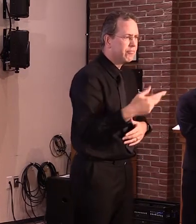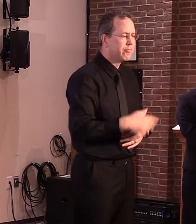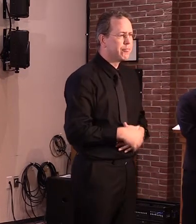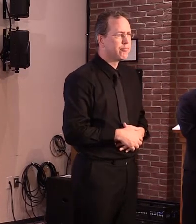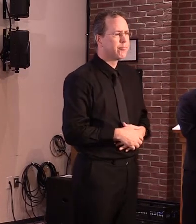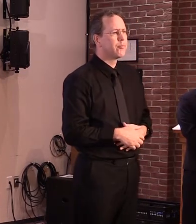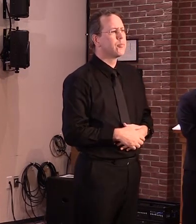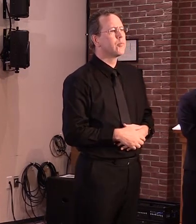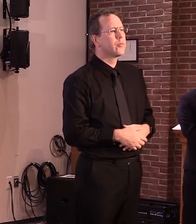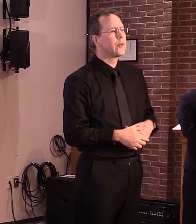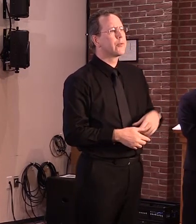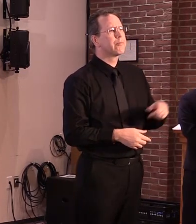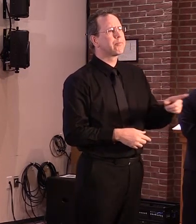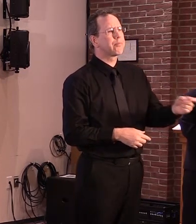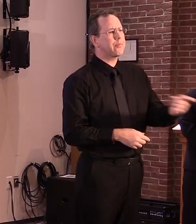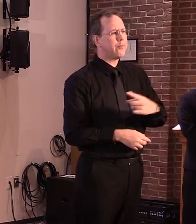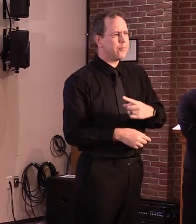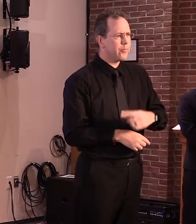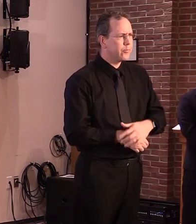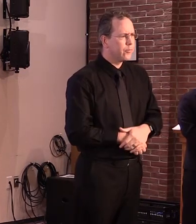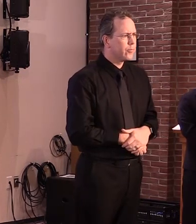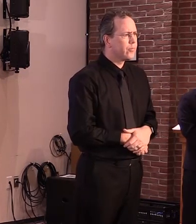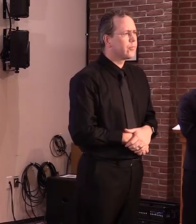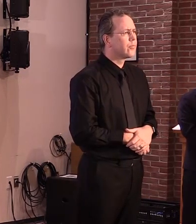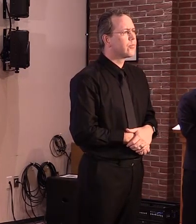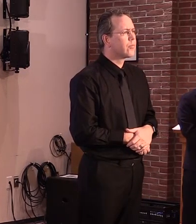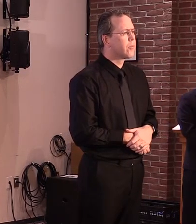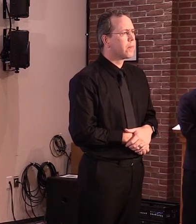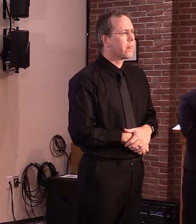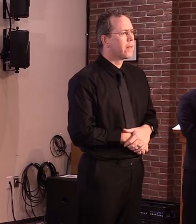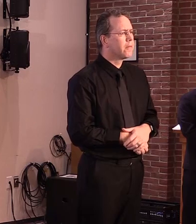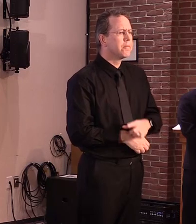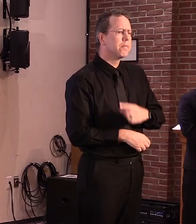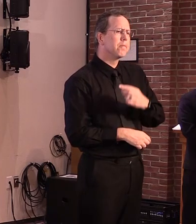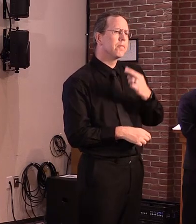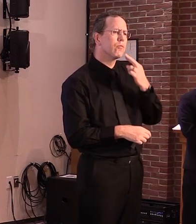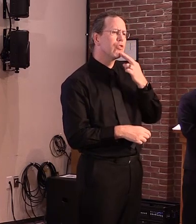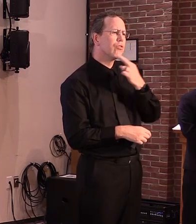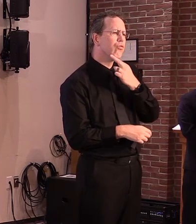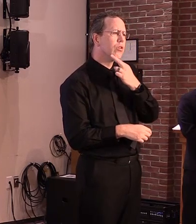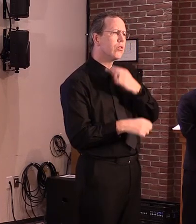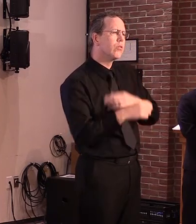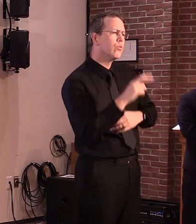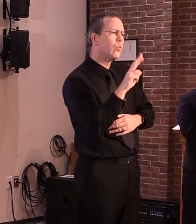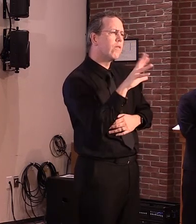limits rising with restaurants to 50 at some point,